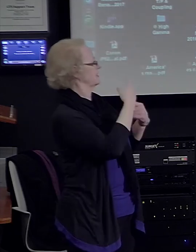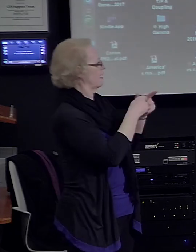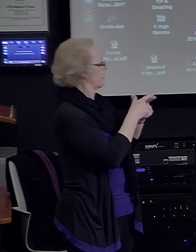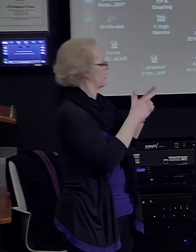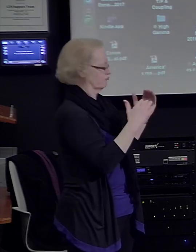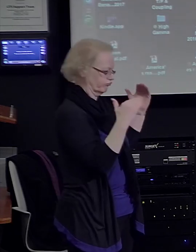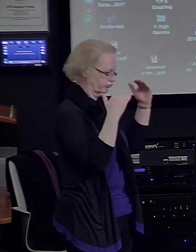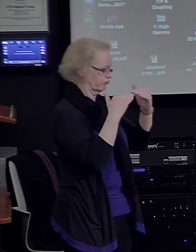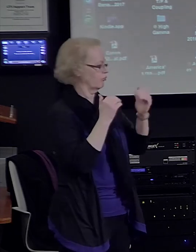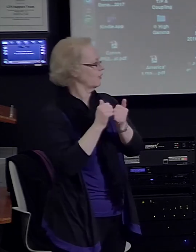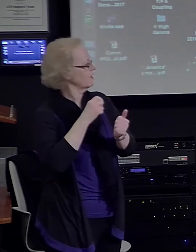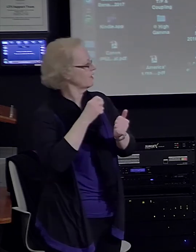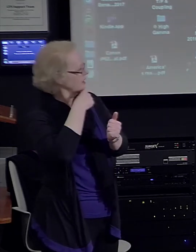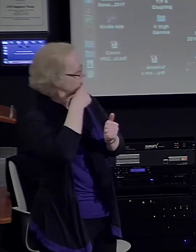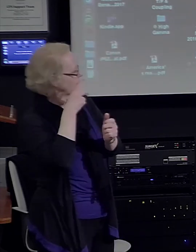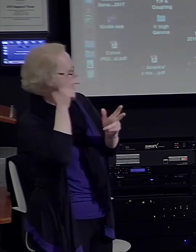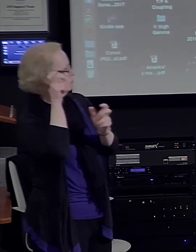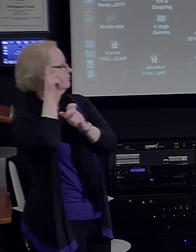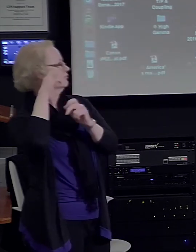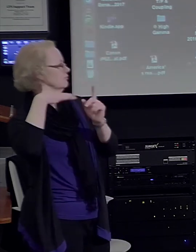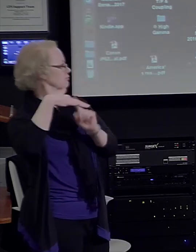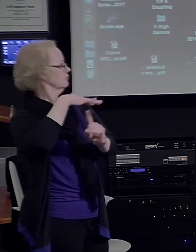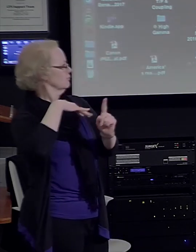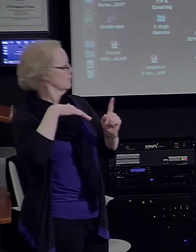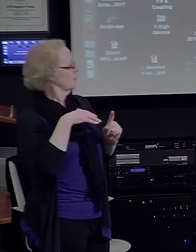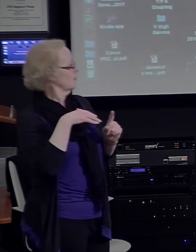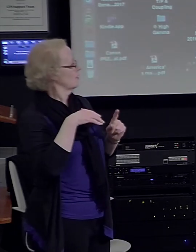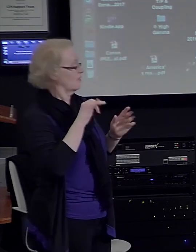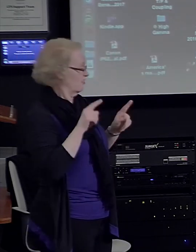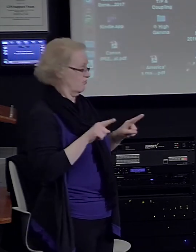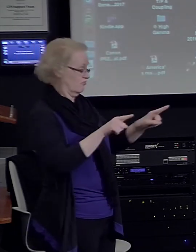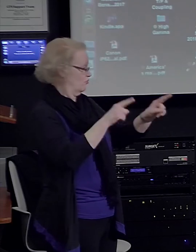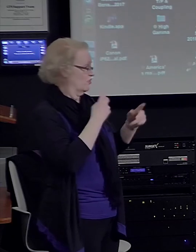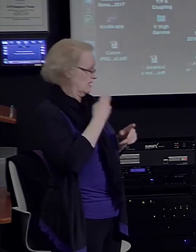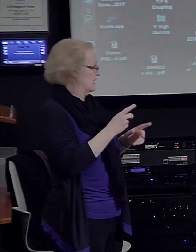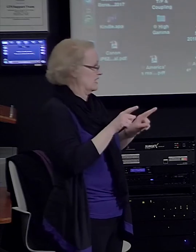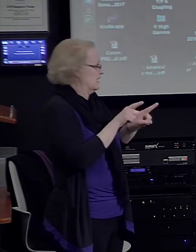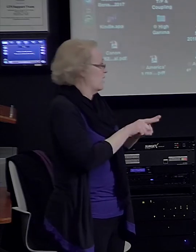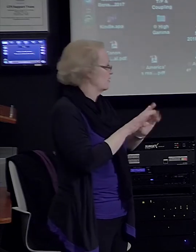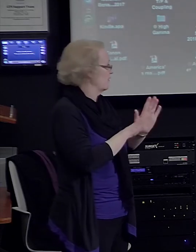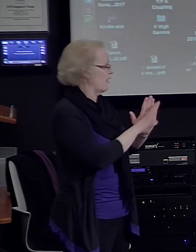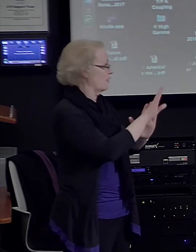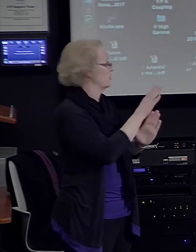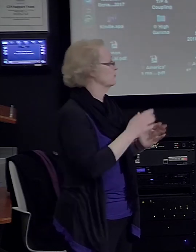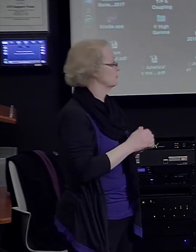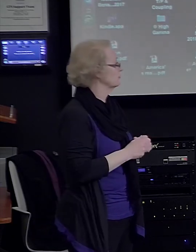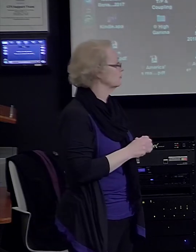as children are in the oral language domain and you may be able to see the same developmental trajectory